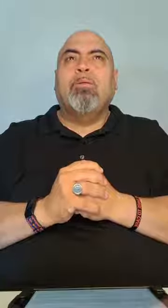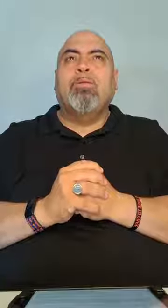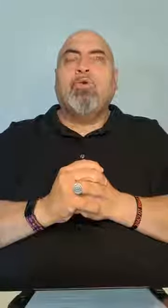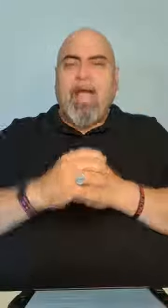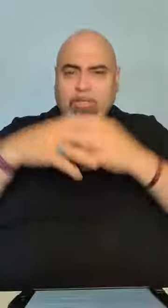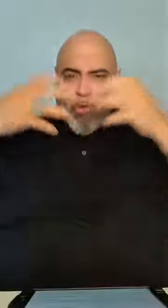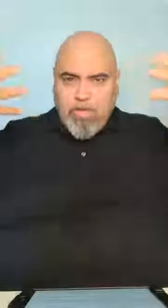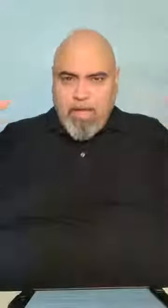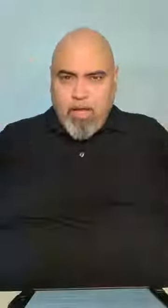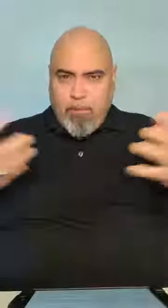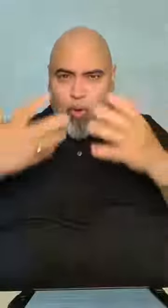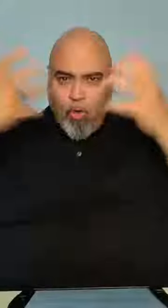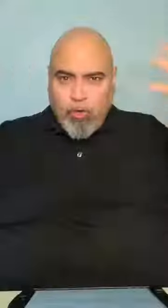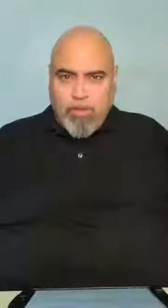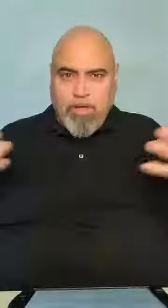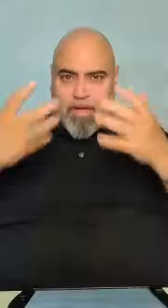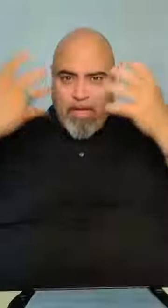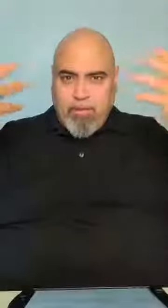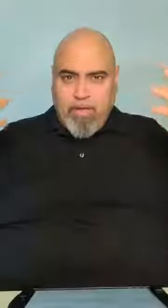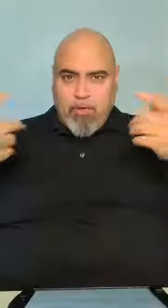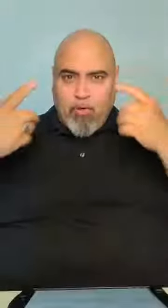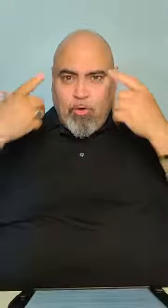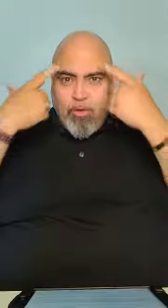So as you take up all your time and your